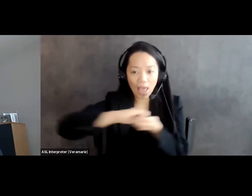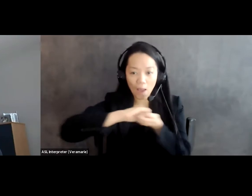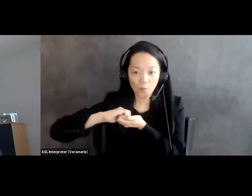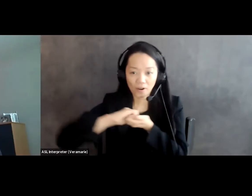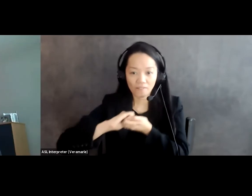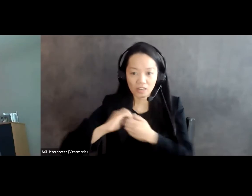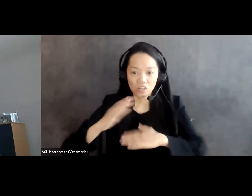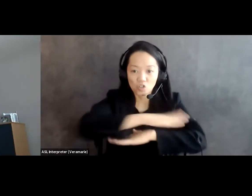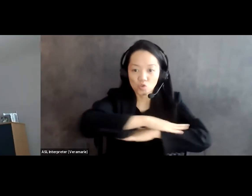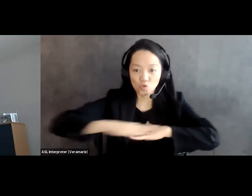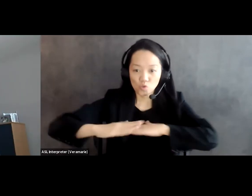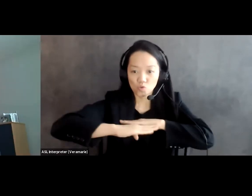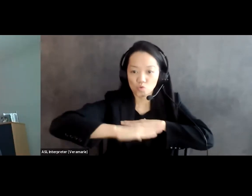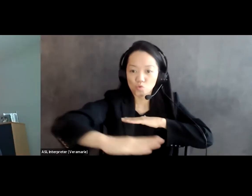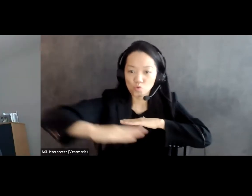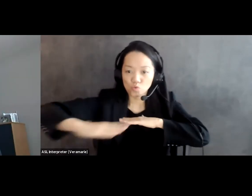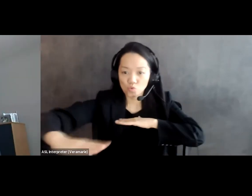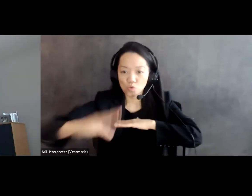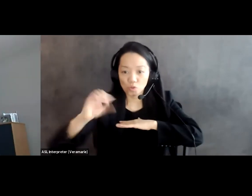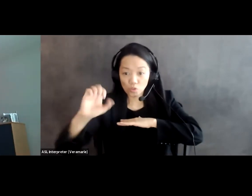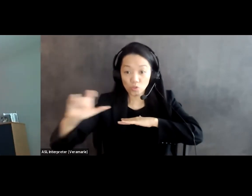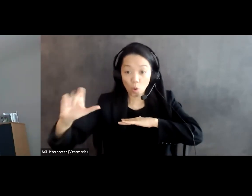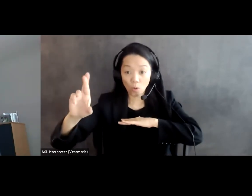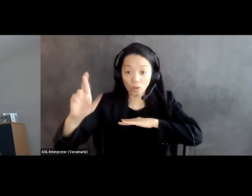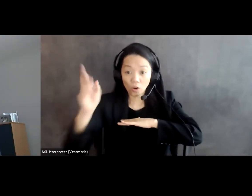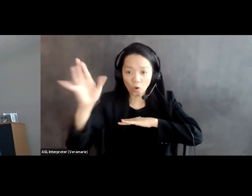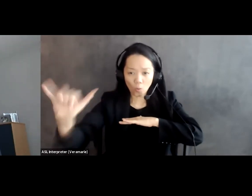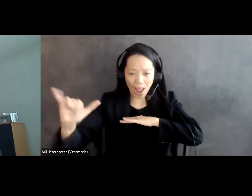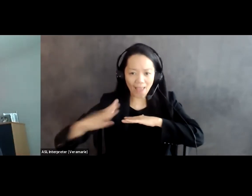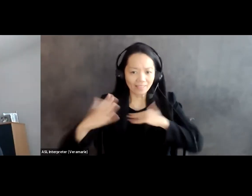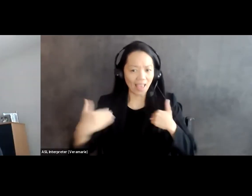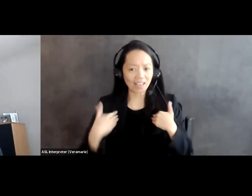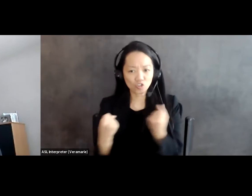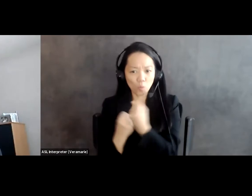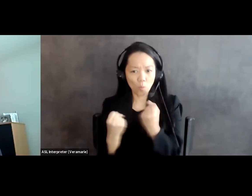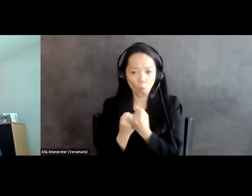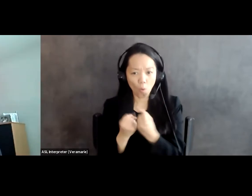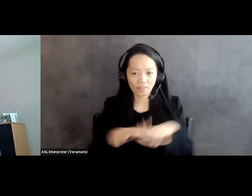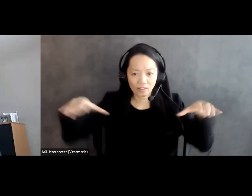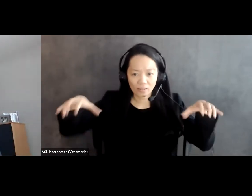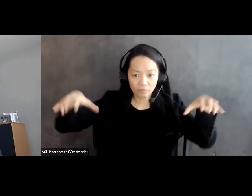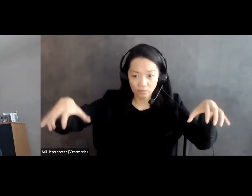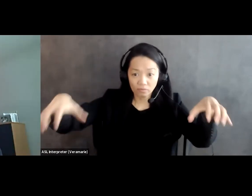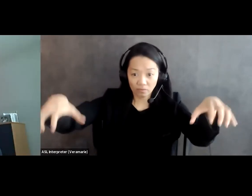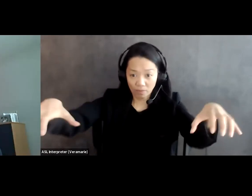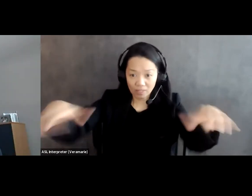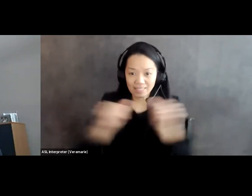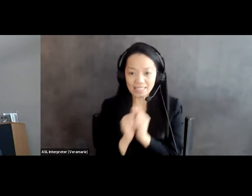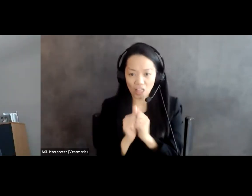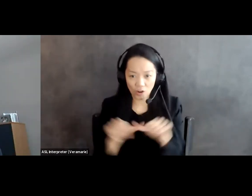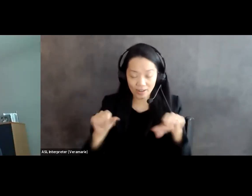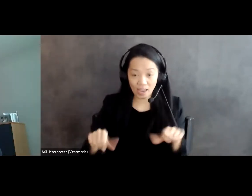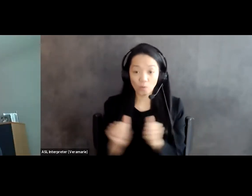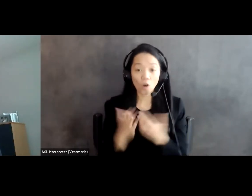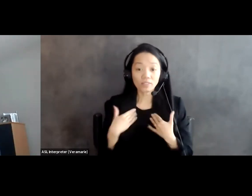solar array in a location that can support it. We also have a wealth of jobs programs. We have